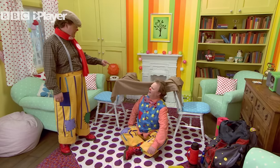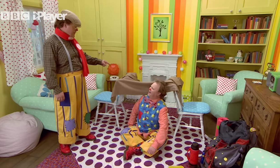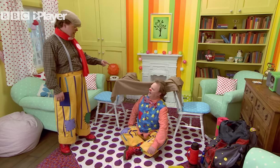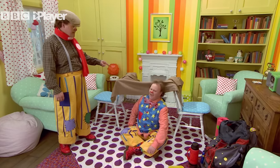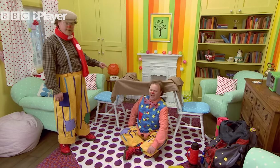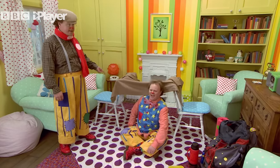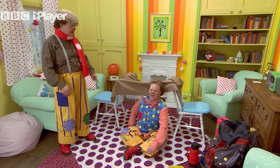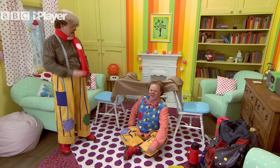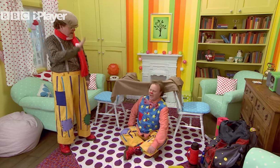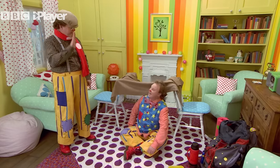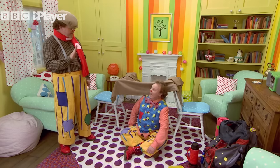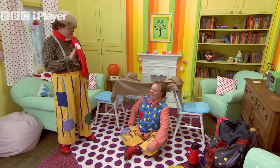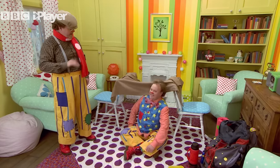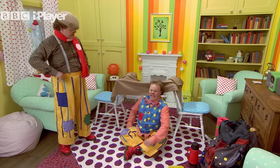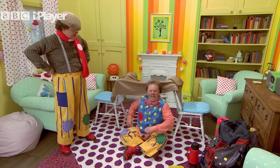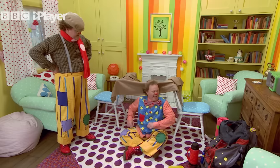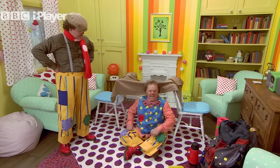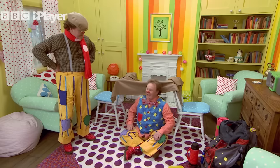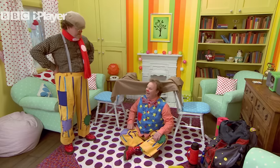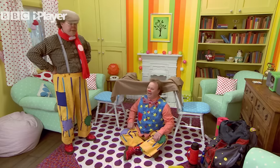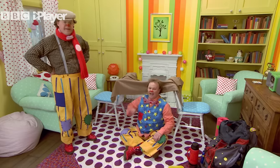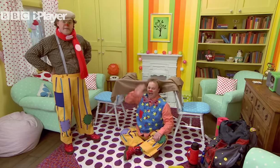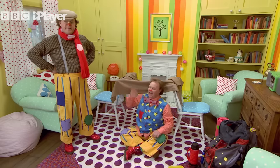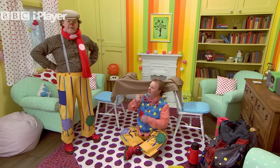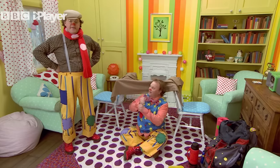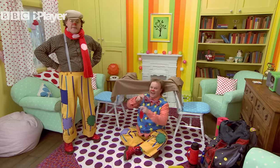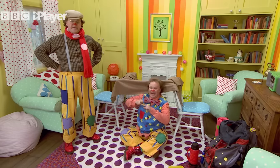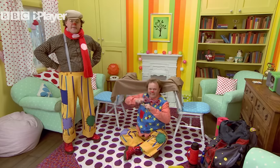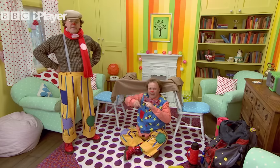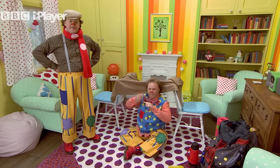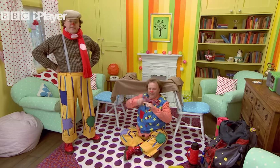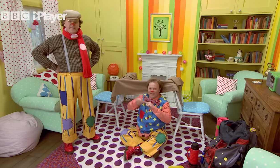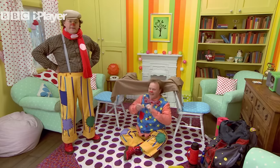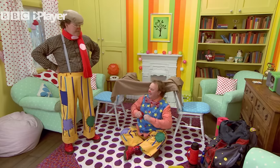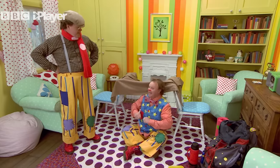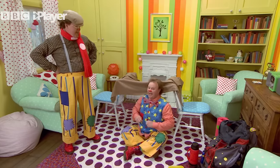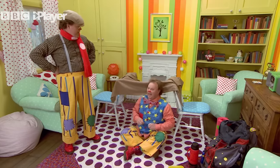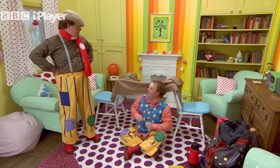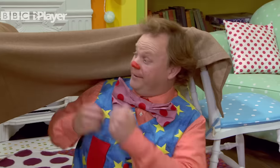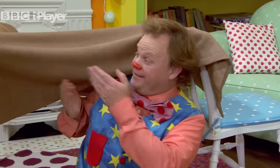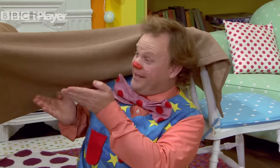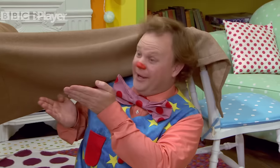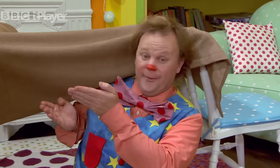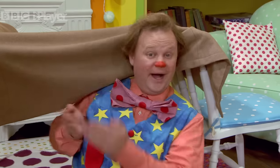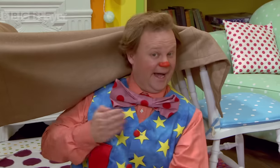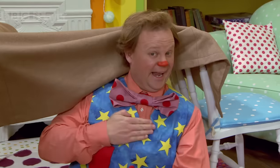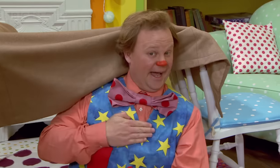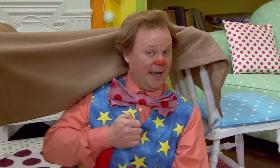on? Hello, the boy. Hey. Hello, Grandad Tumble. Do you like